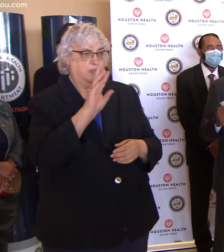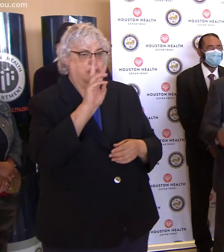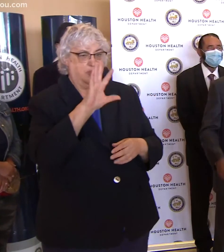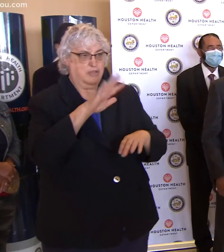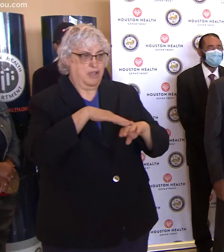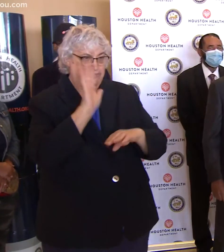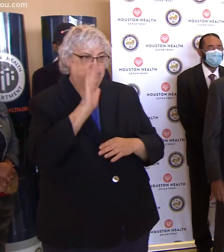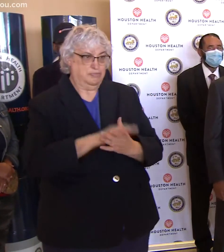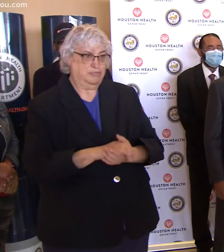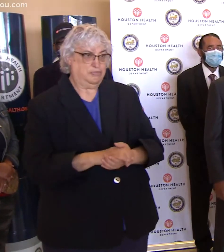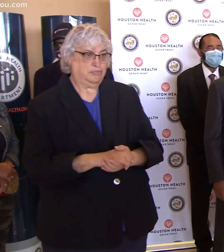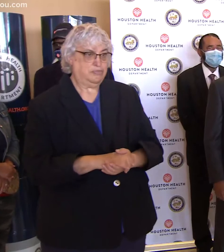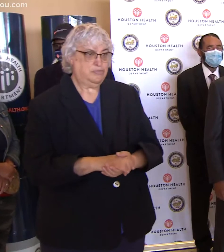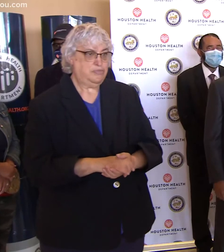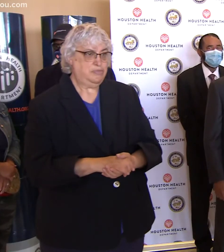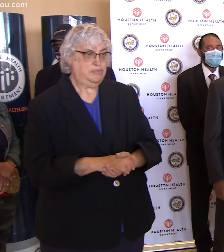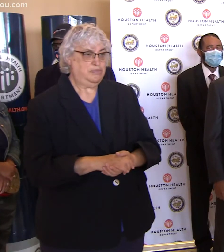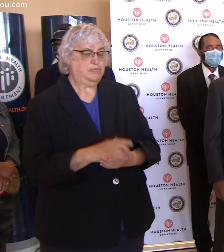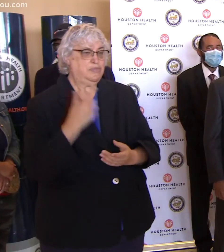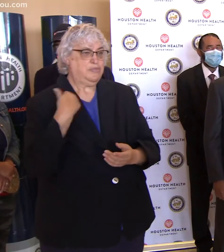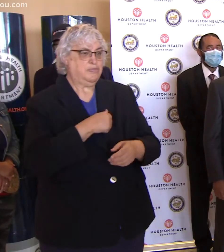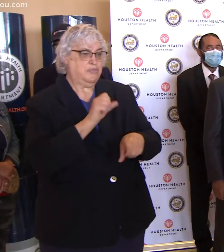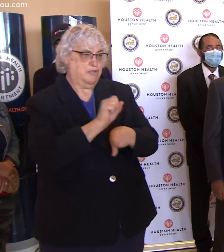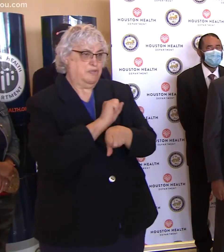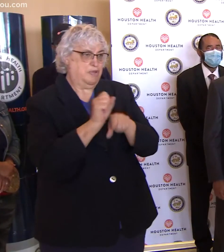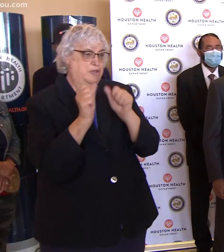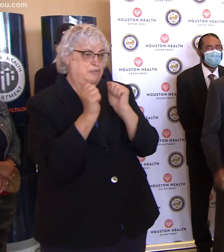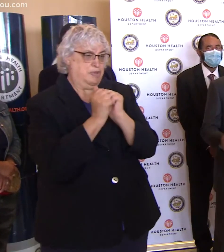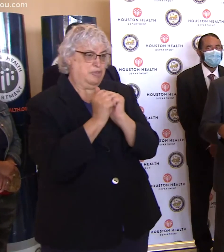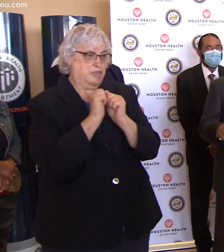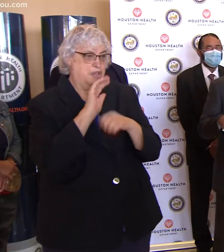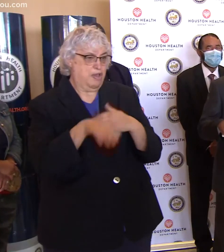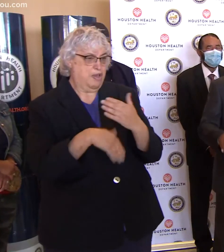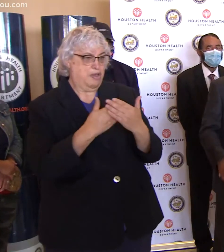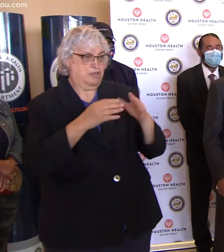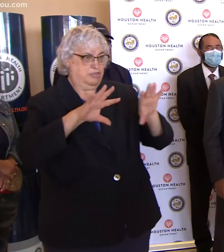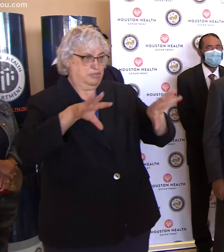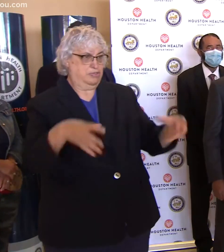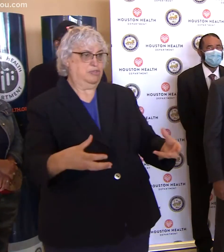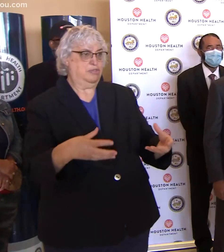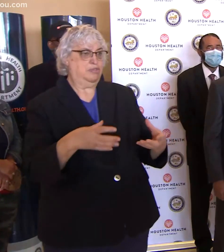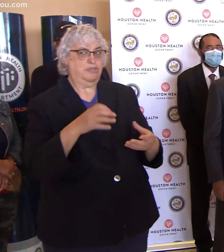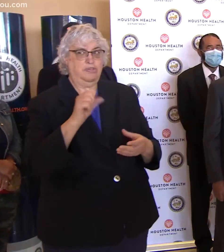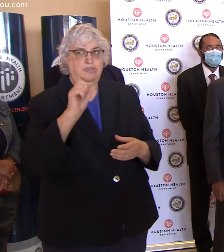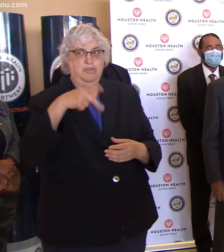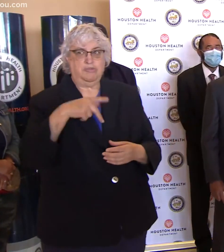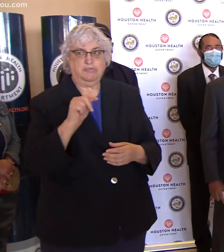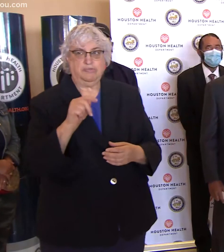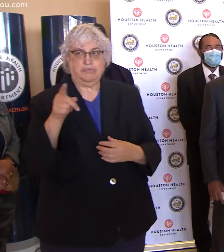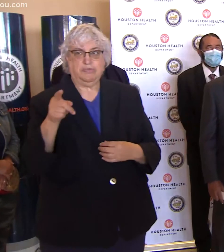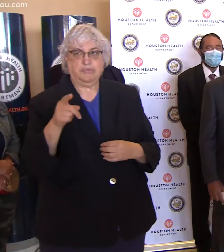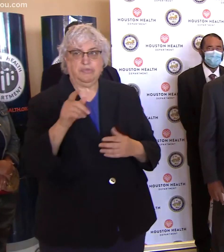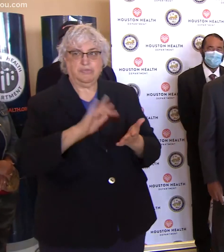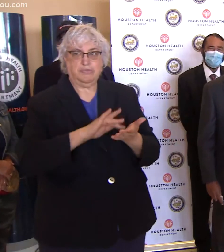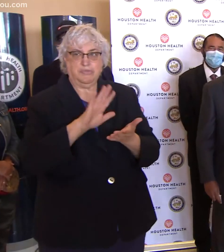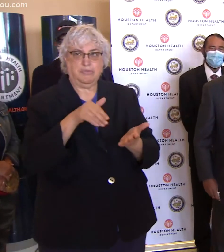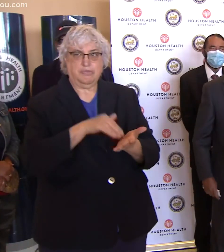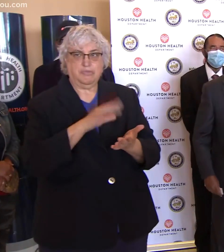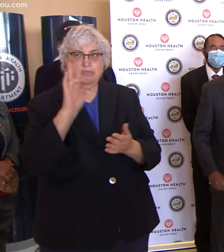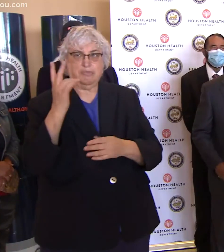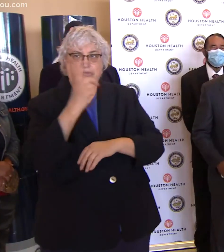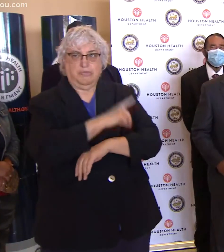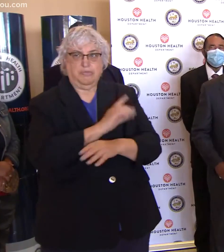and 1B category. So we'll be working with all of our area superintendents. The Medical Center 7-day